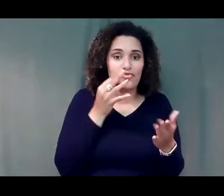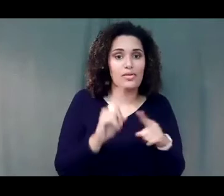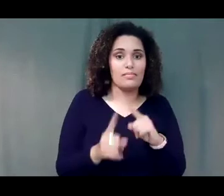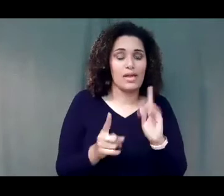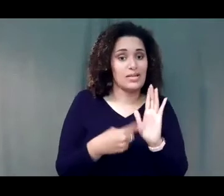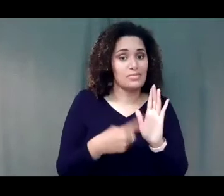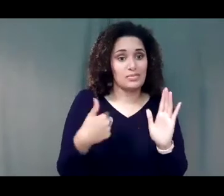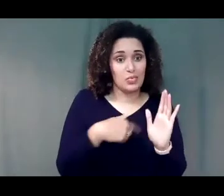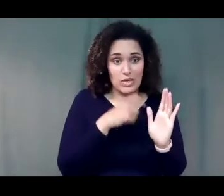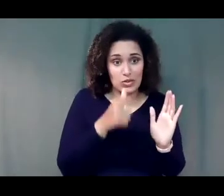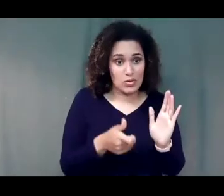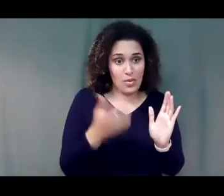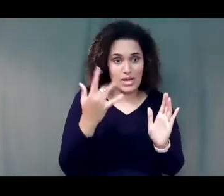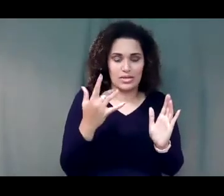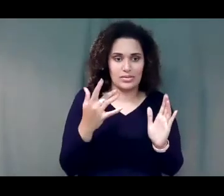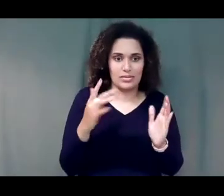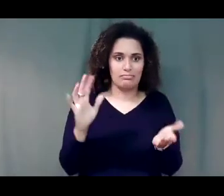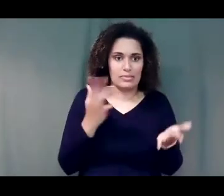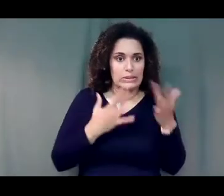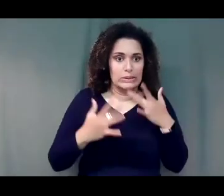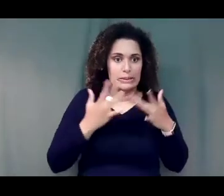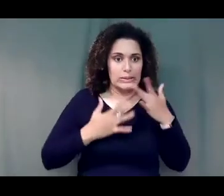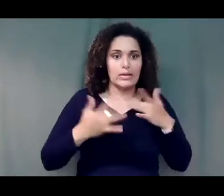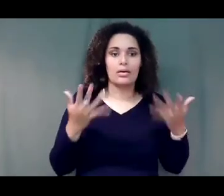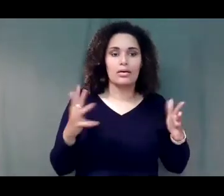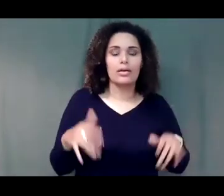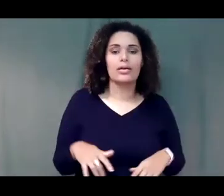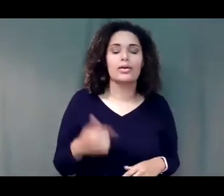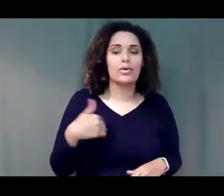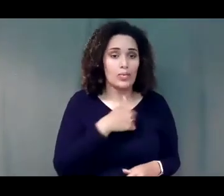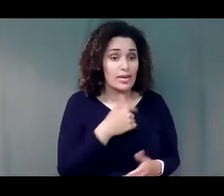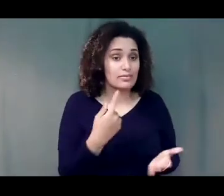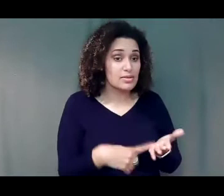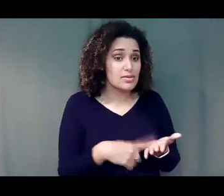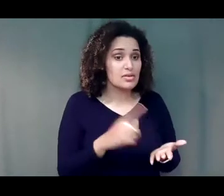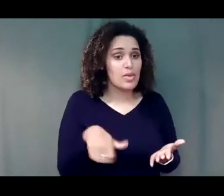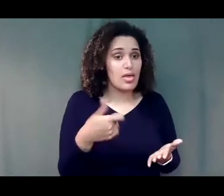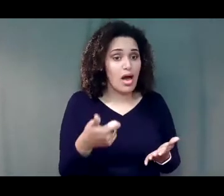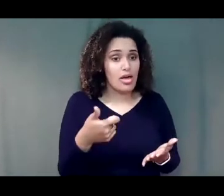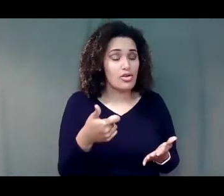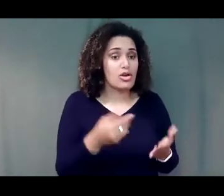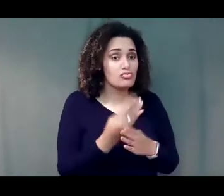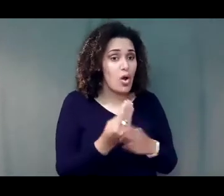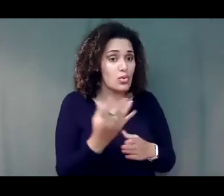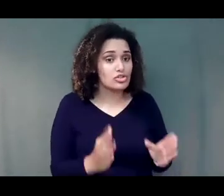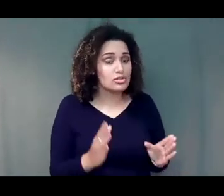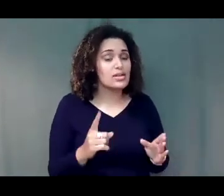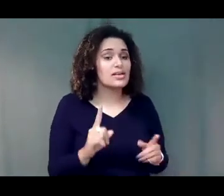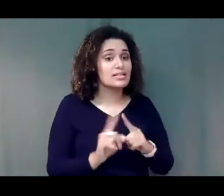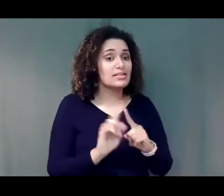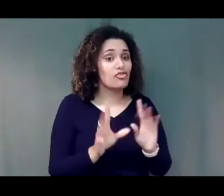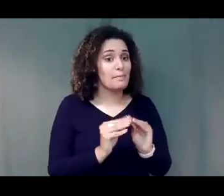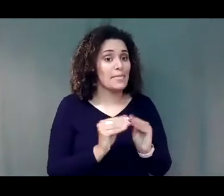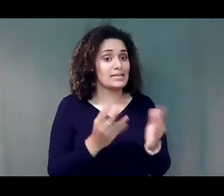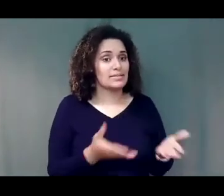there's too little already. Yeah, and we've talked about with other growers around here about this issue for a lot of years at different meetings and things,